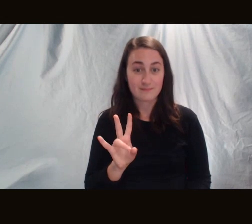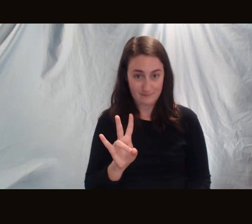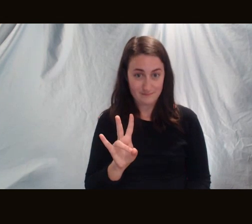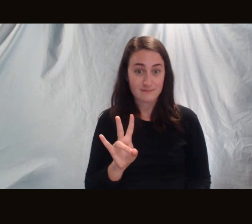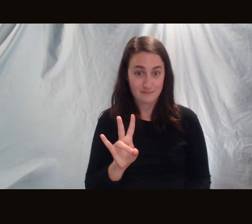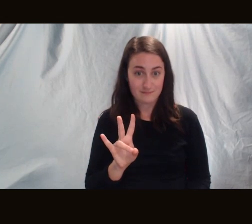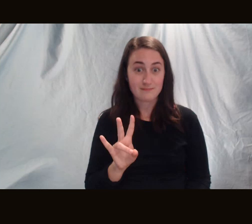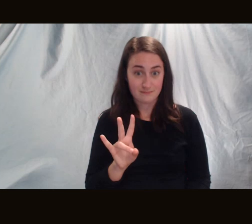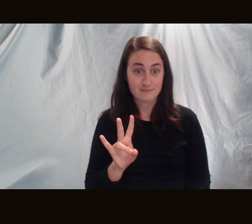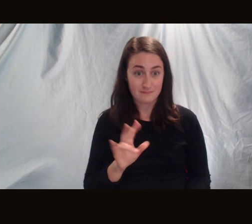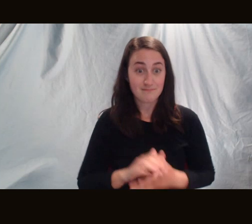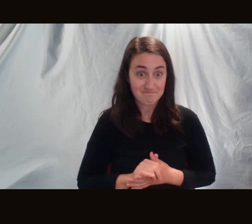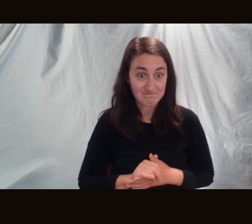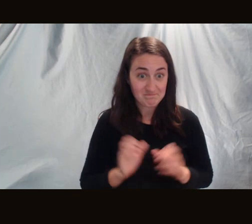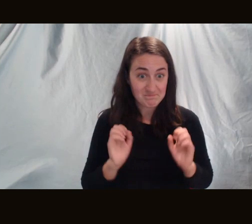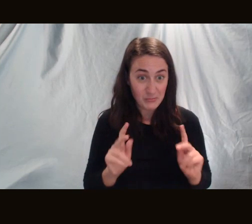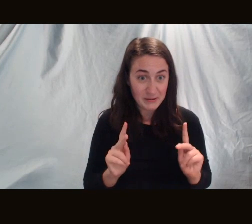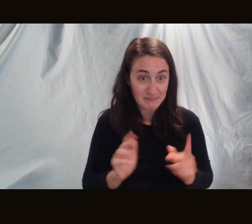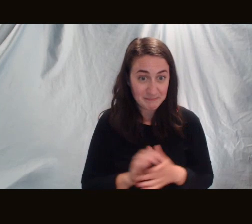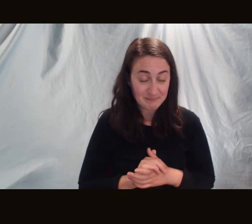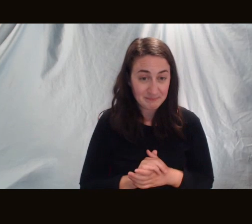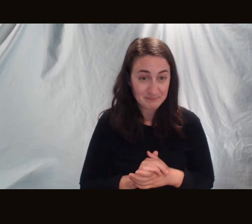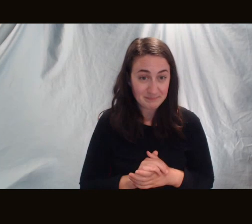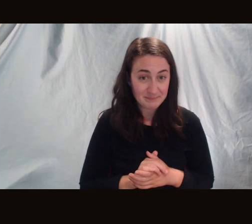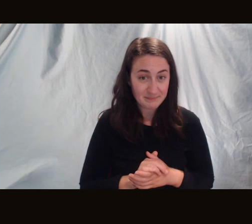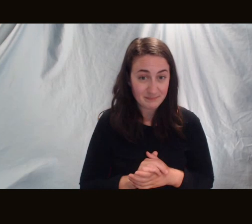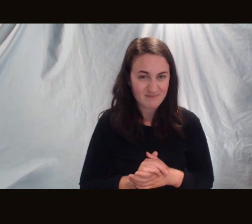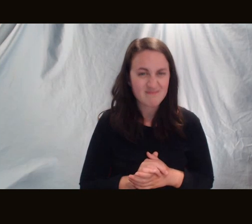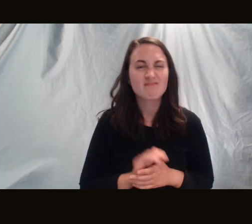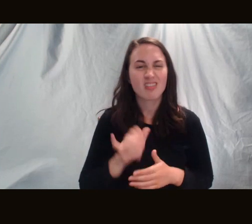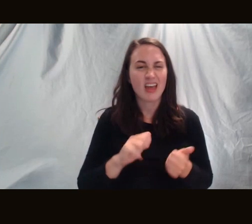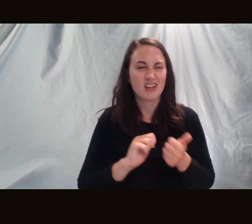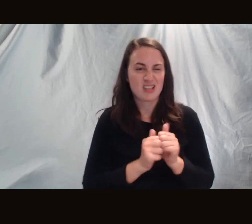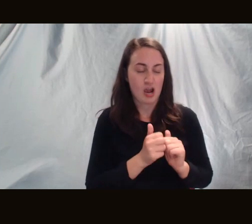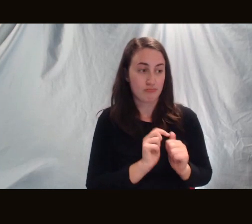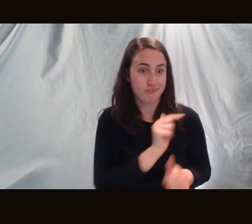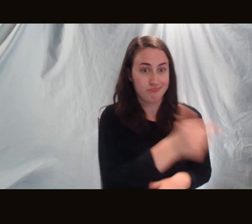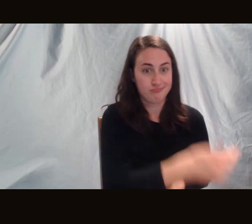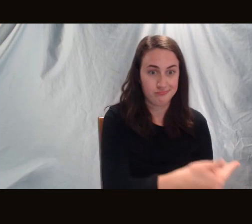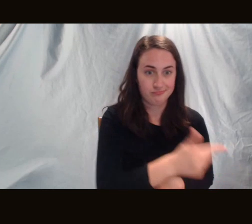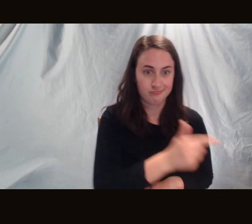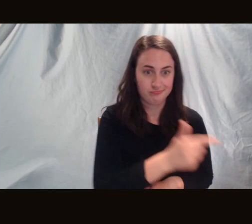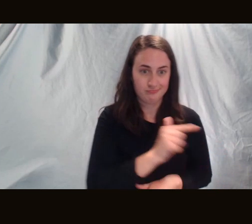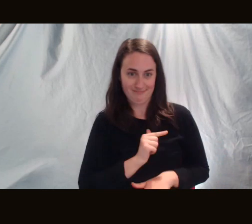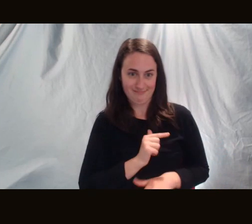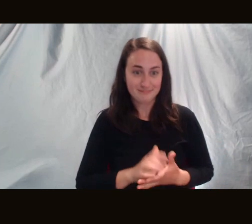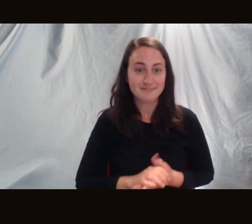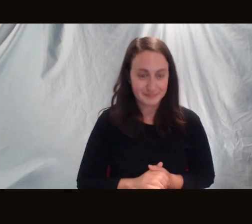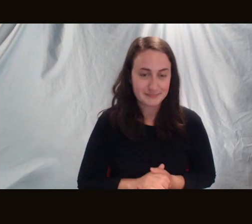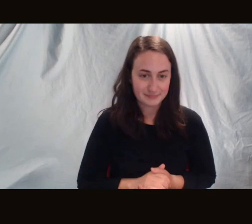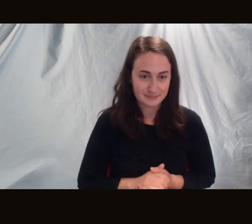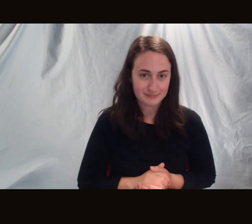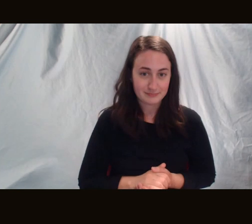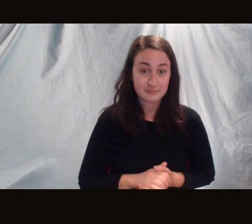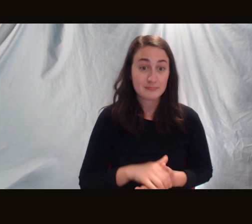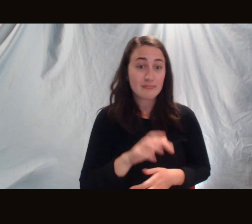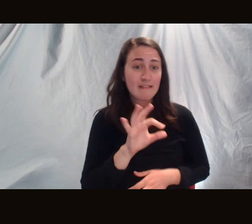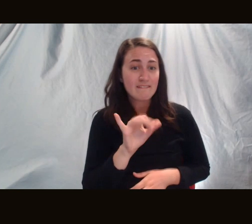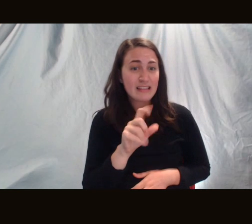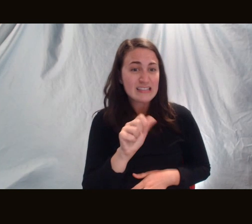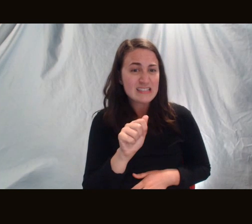the basic. All right? So there's the way we combine both right turns for the leads and for the followers. So one quick